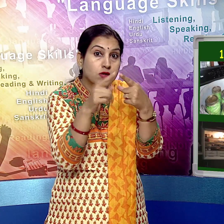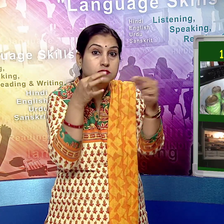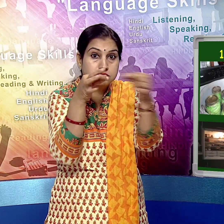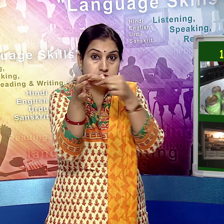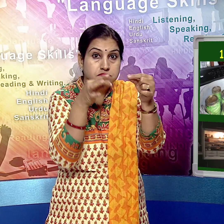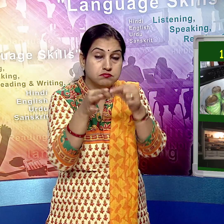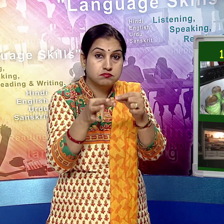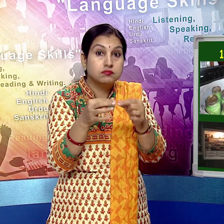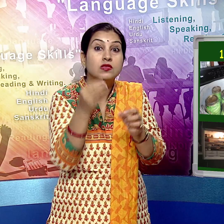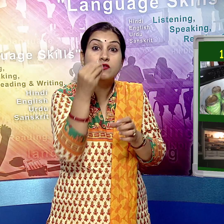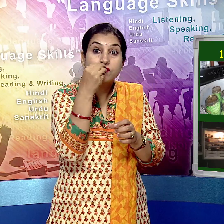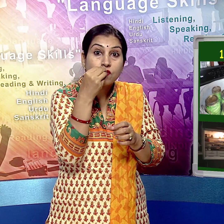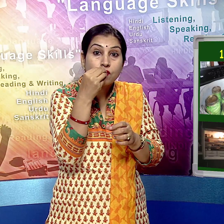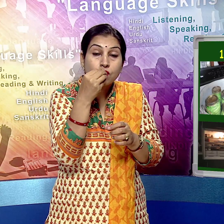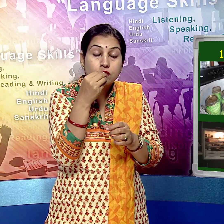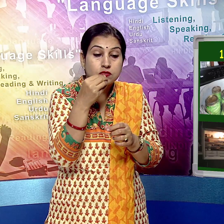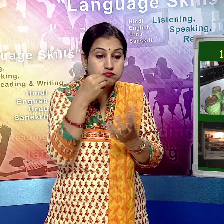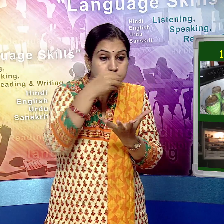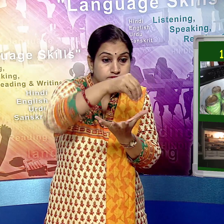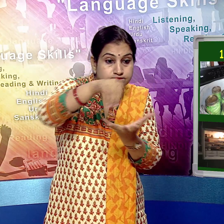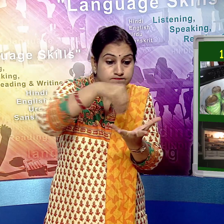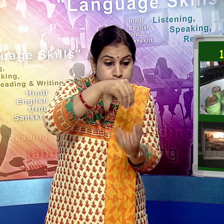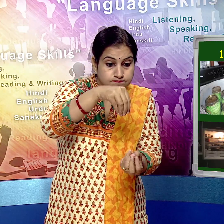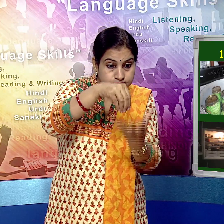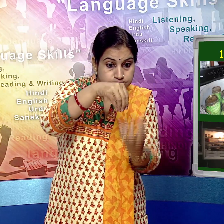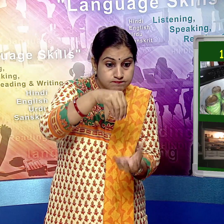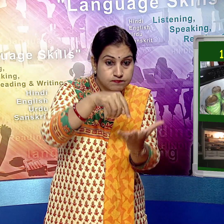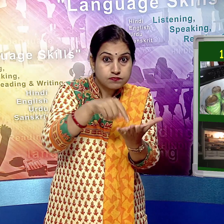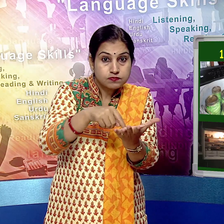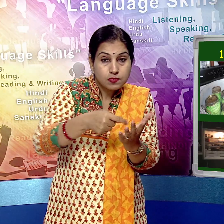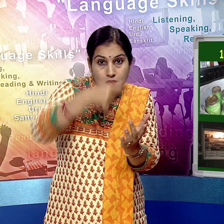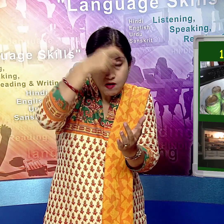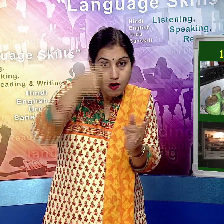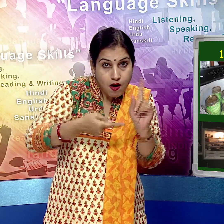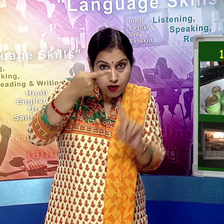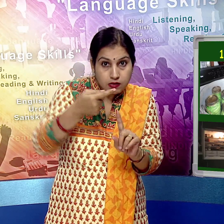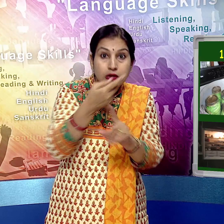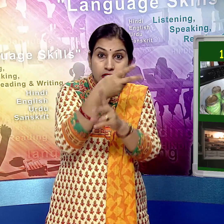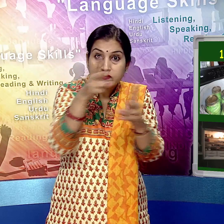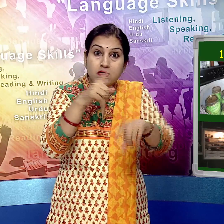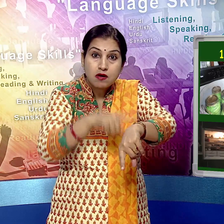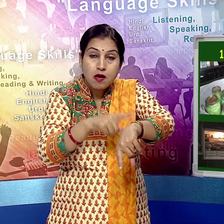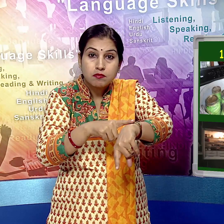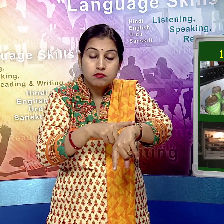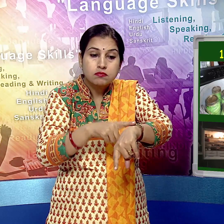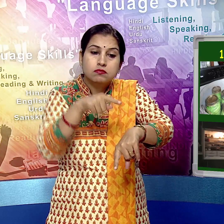exposing the food to high temperature for different time will kill the bacteria.